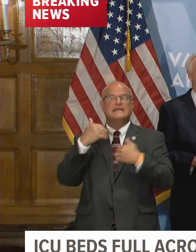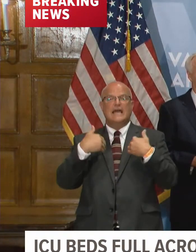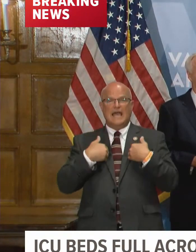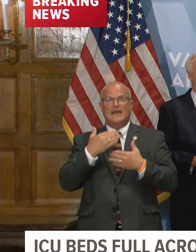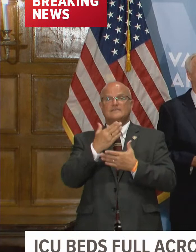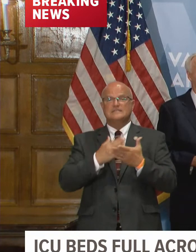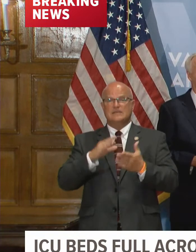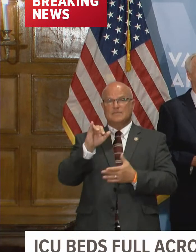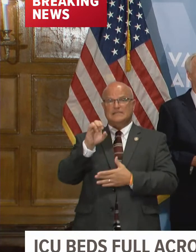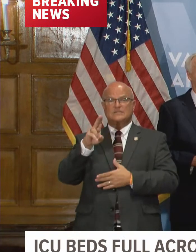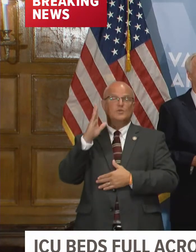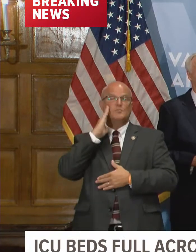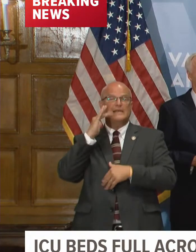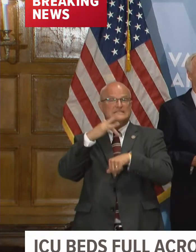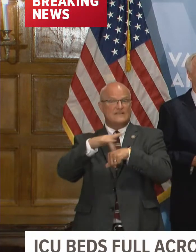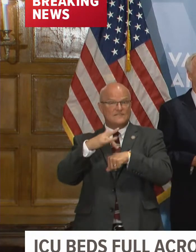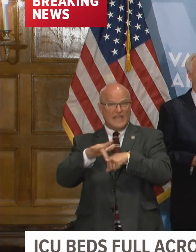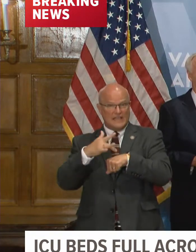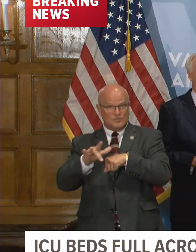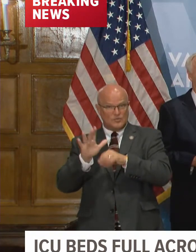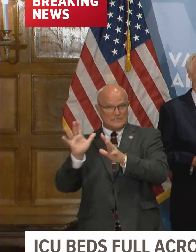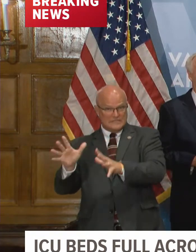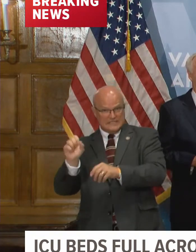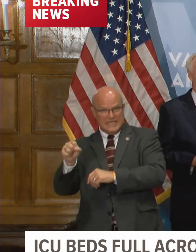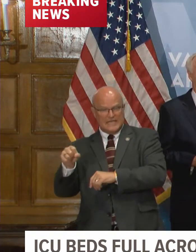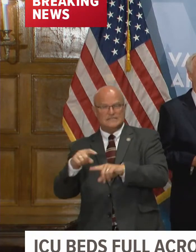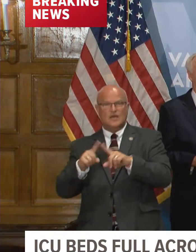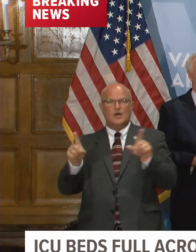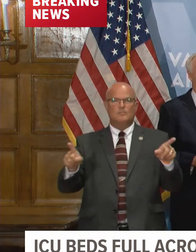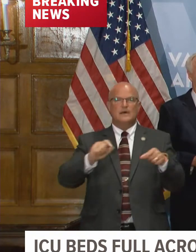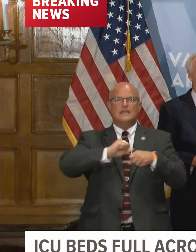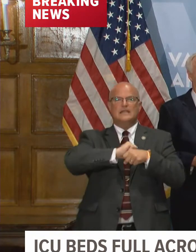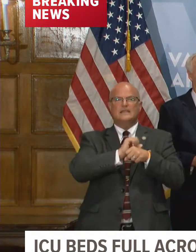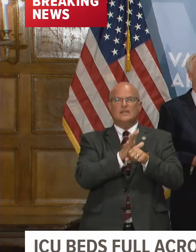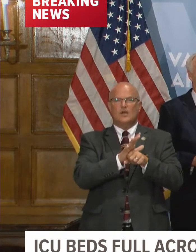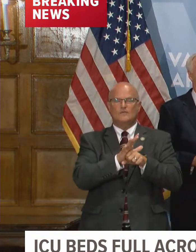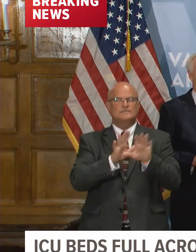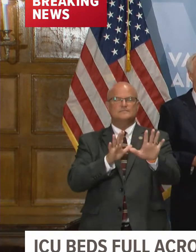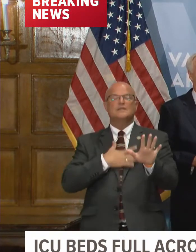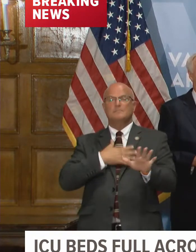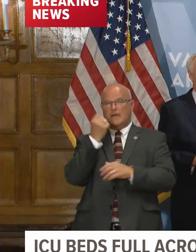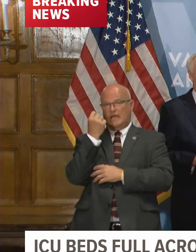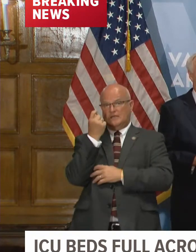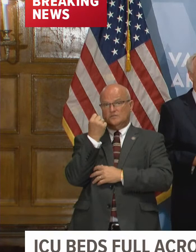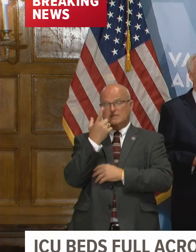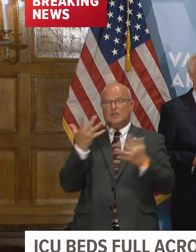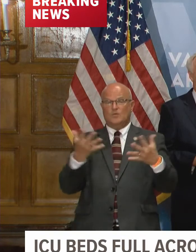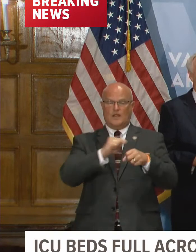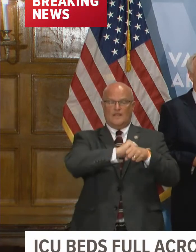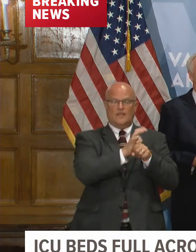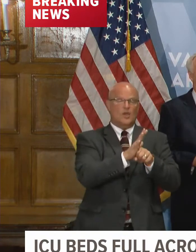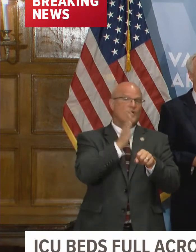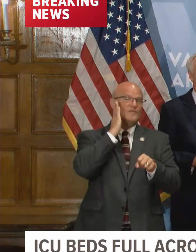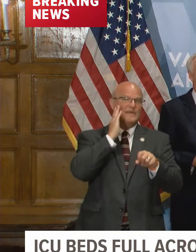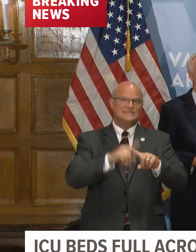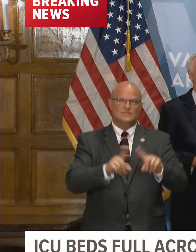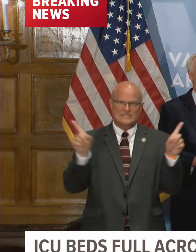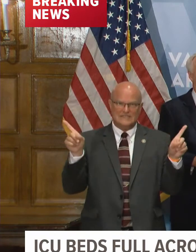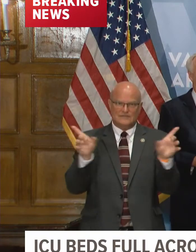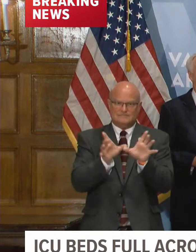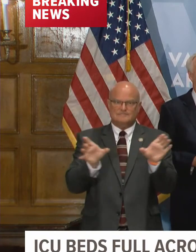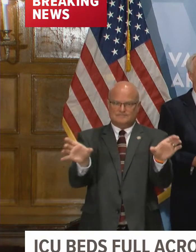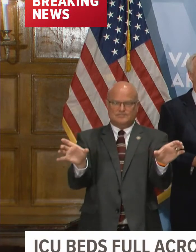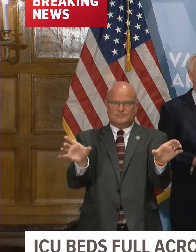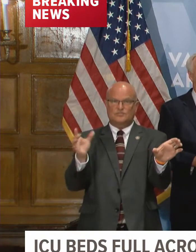some ICU beds available. They're just not, it's my understanding that the COVID beds are different